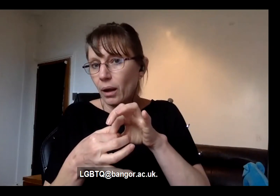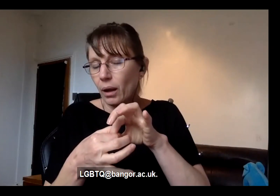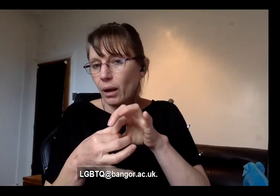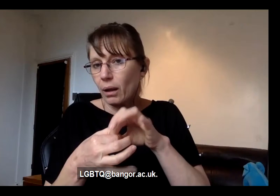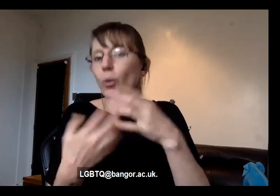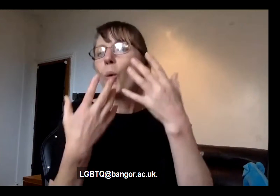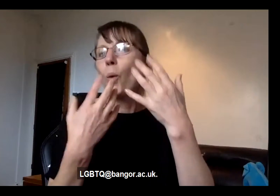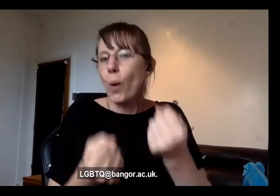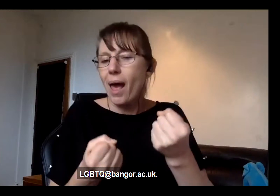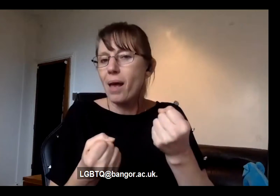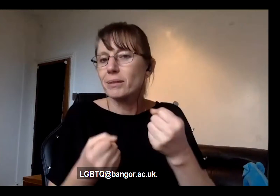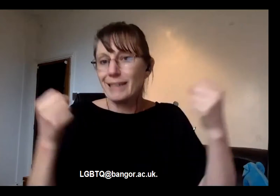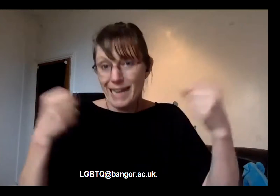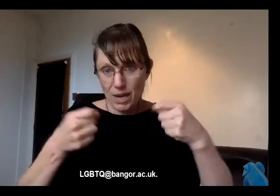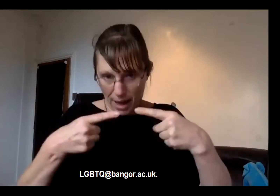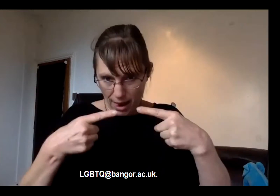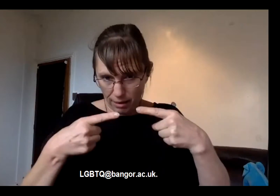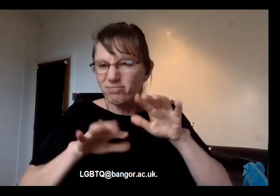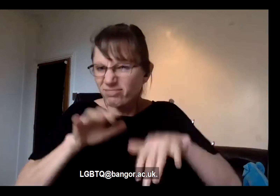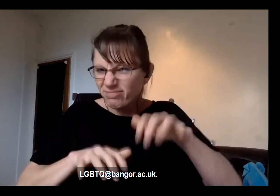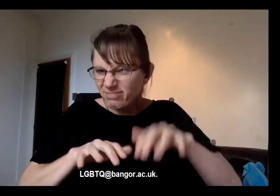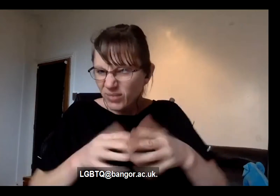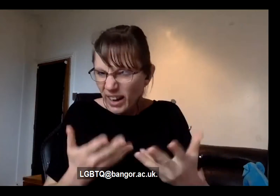got the following email: